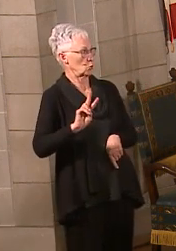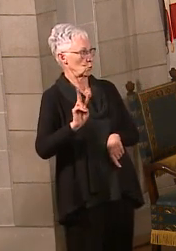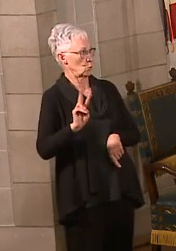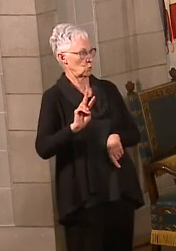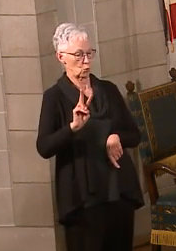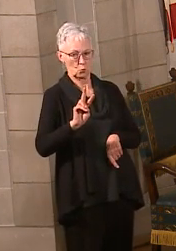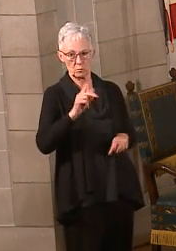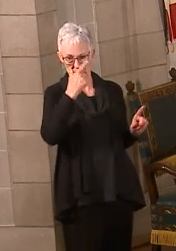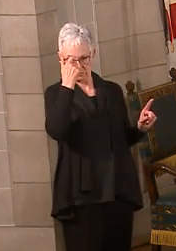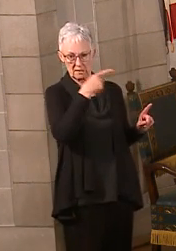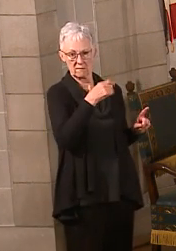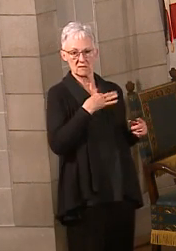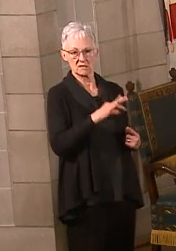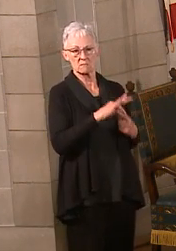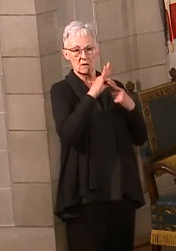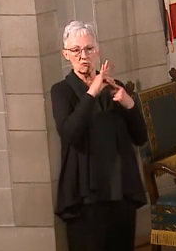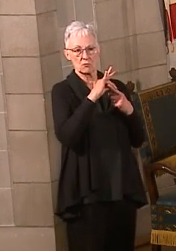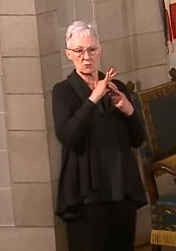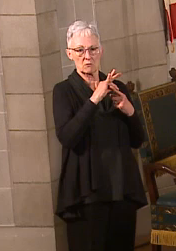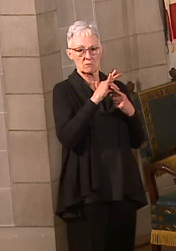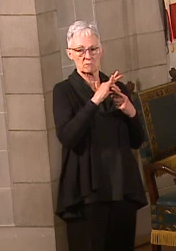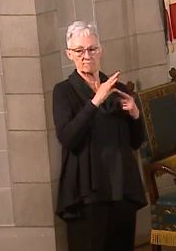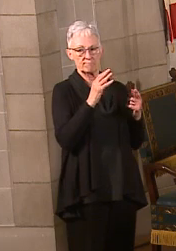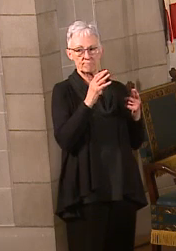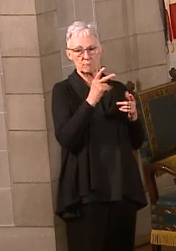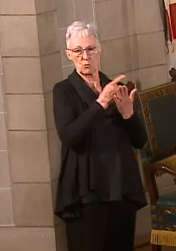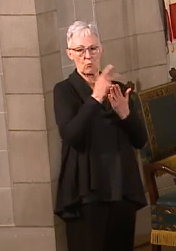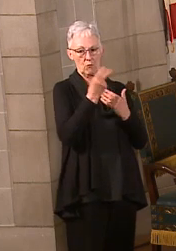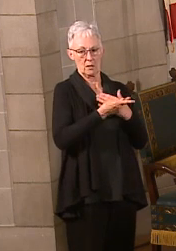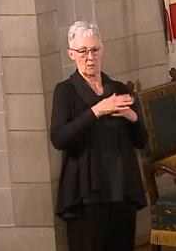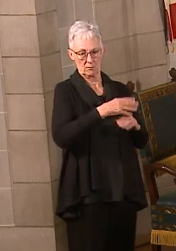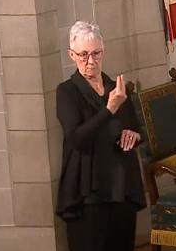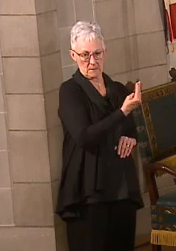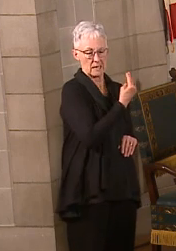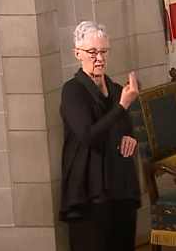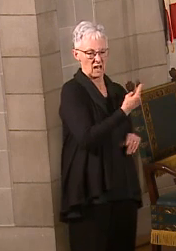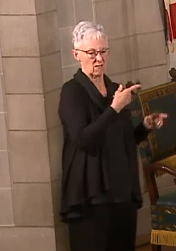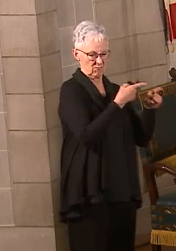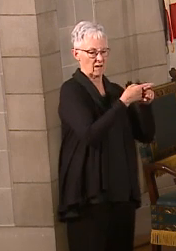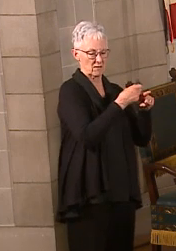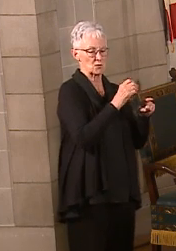show, we will do the press conference early at 1 p.m. Thanks again, folks. Appreciate